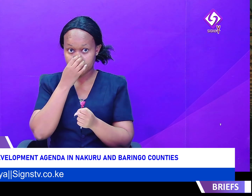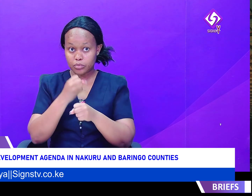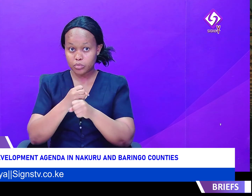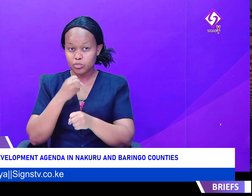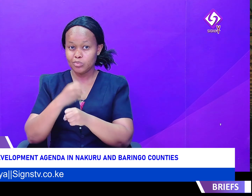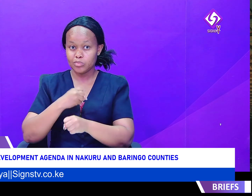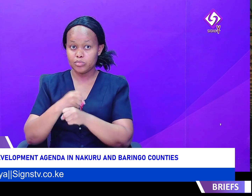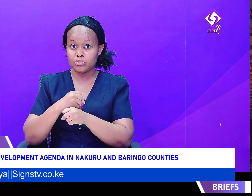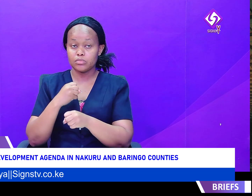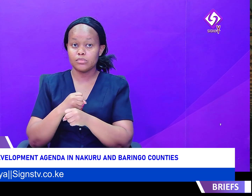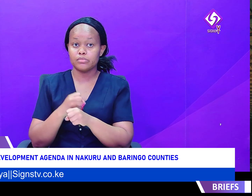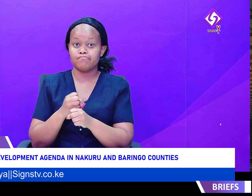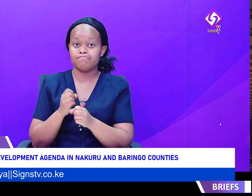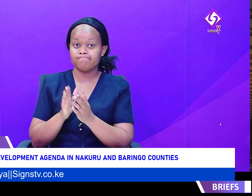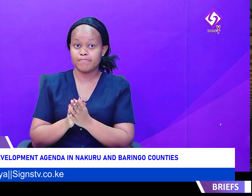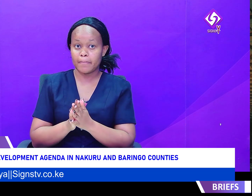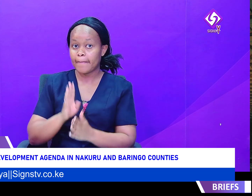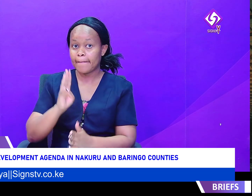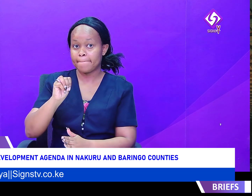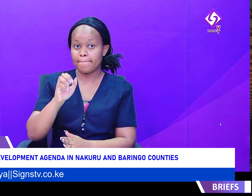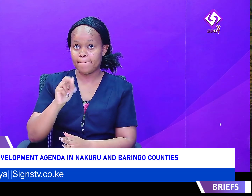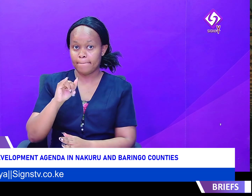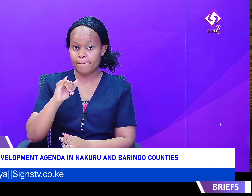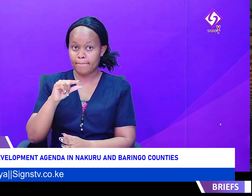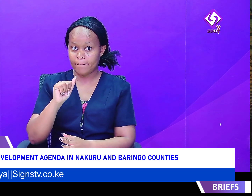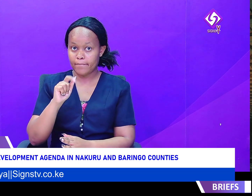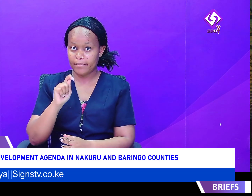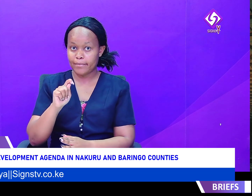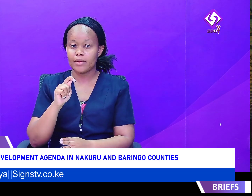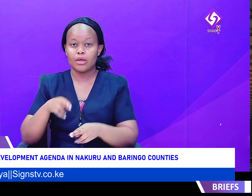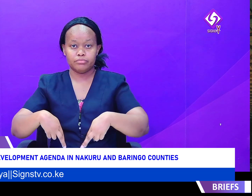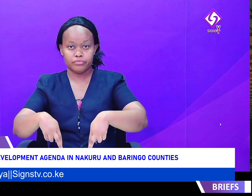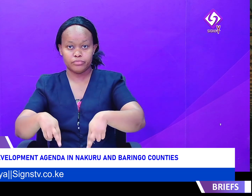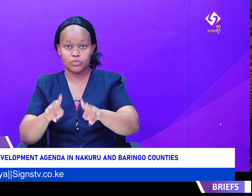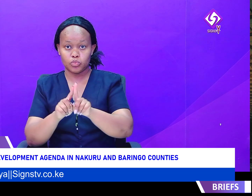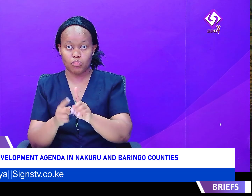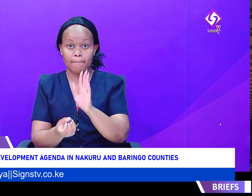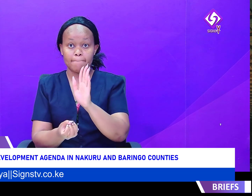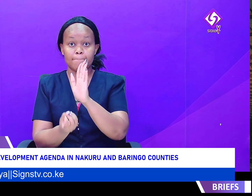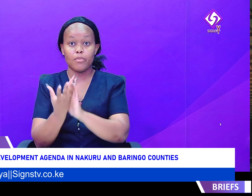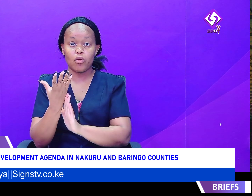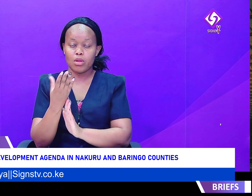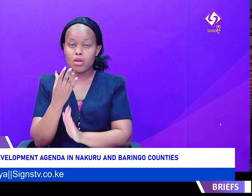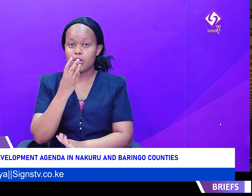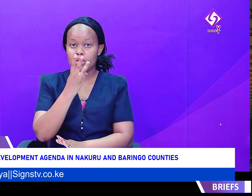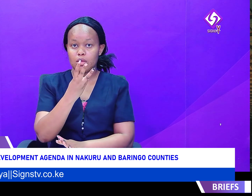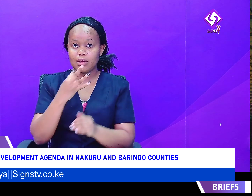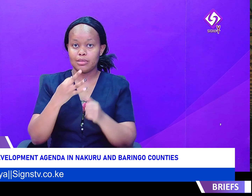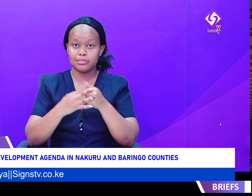county. In Baringo County, development centered on critical